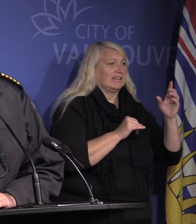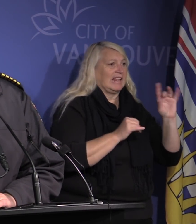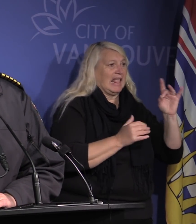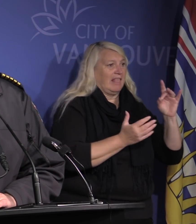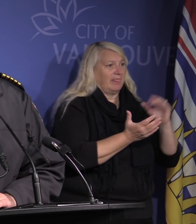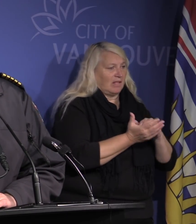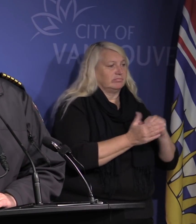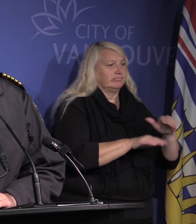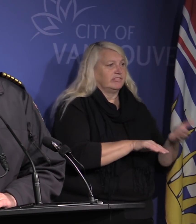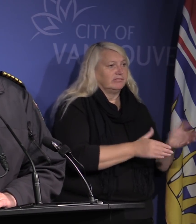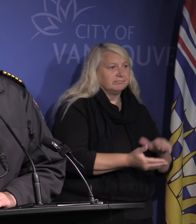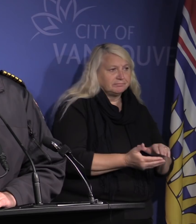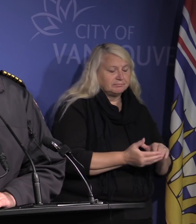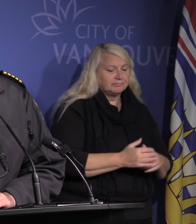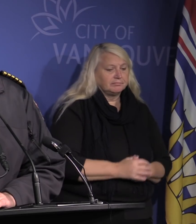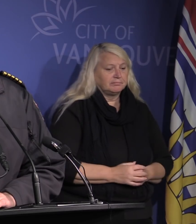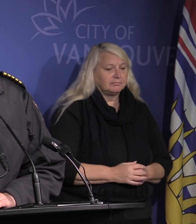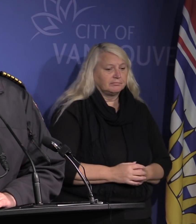deaths.